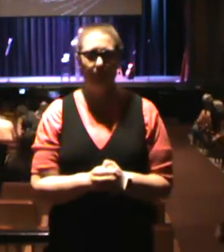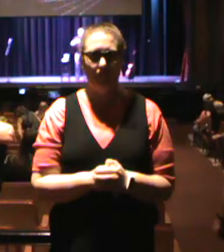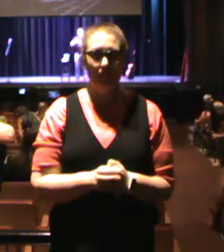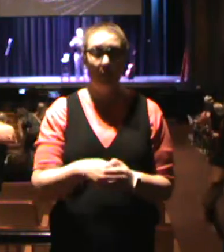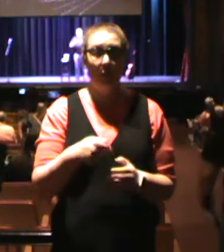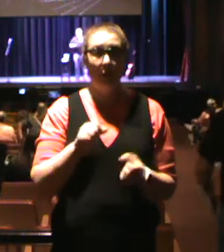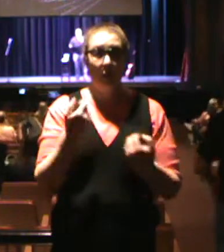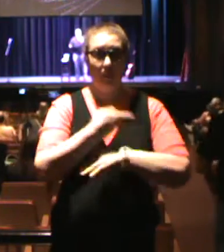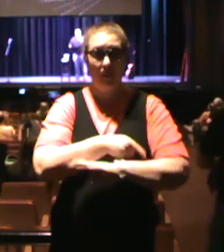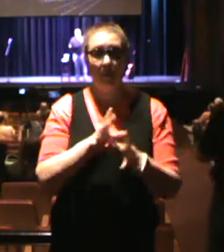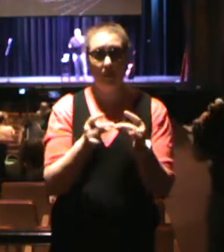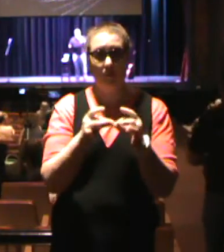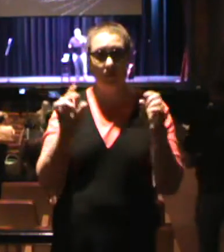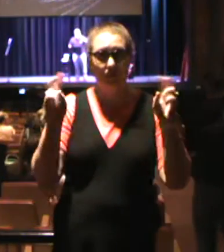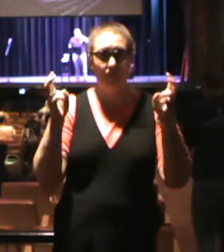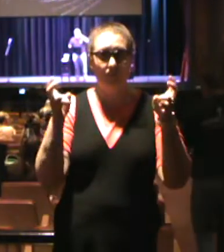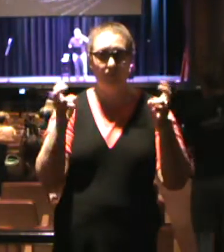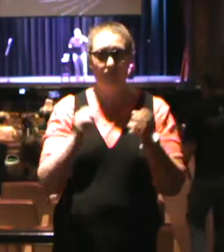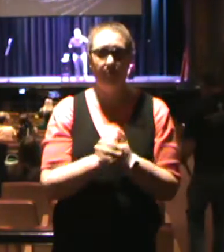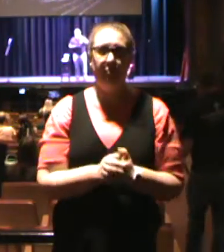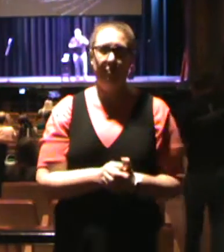I have entitled today's message,